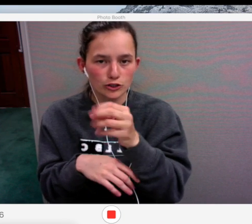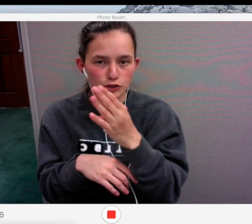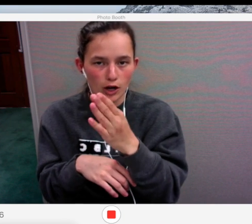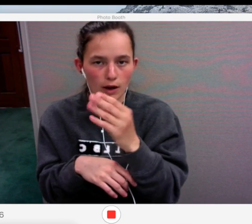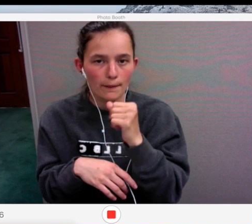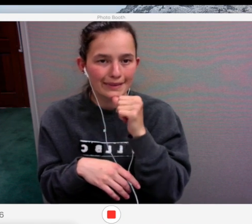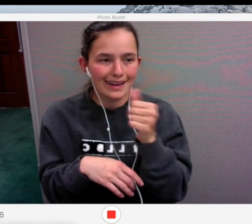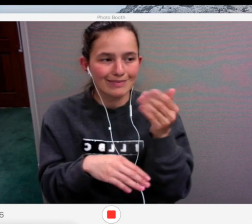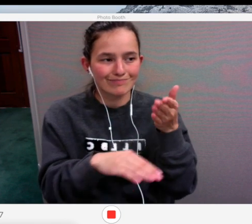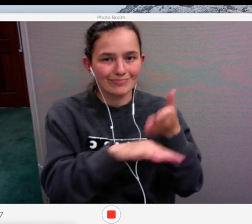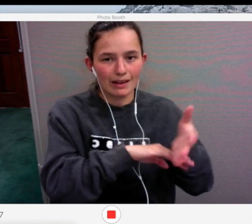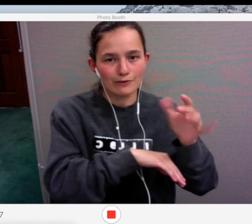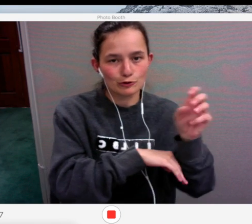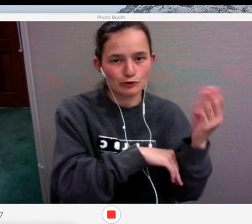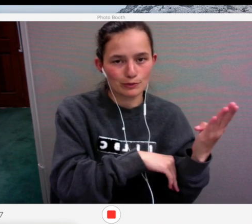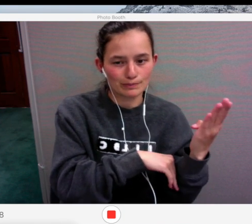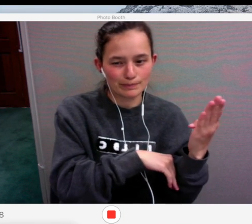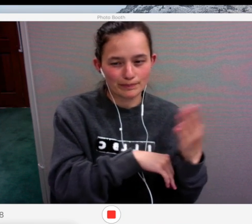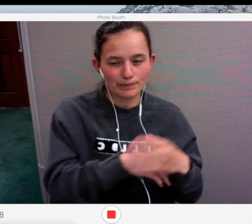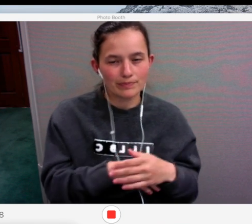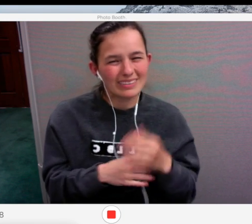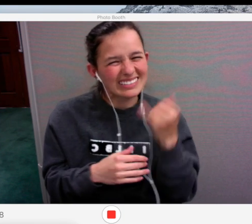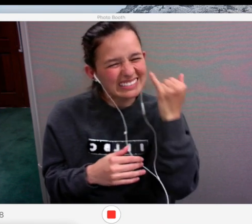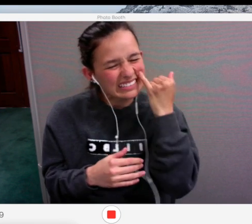If not, we'll have to look at schooling.